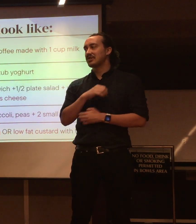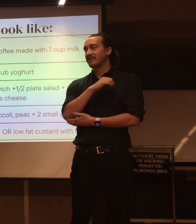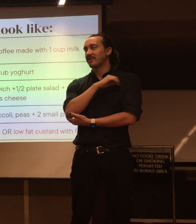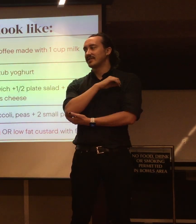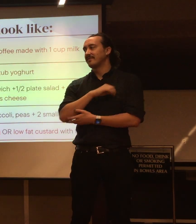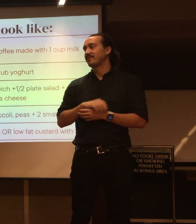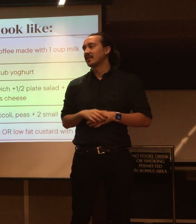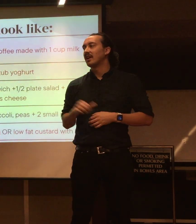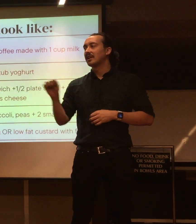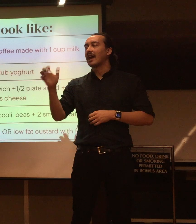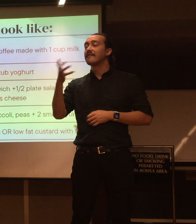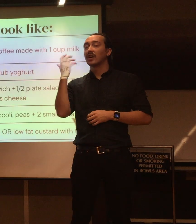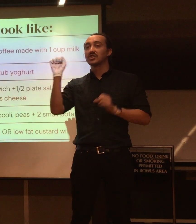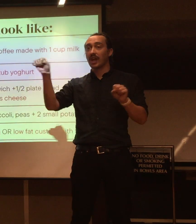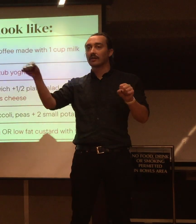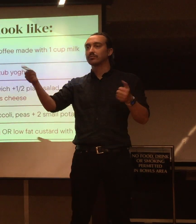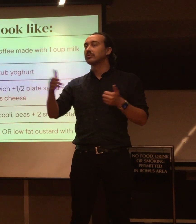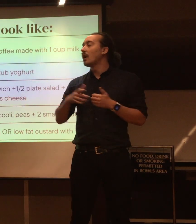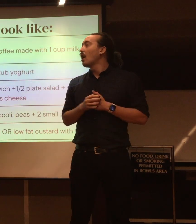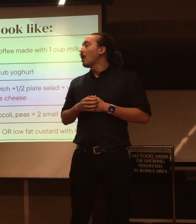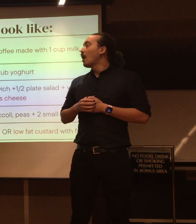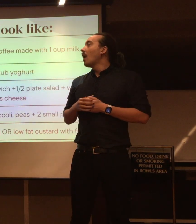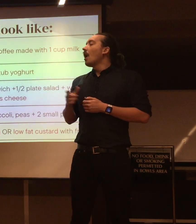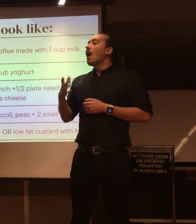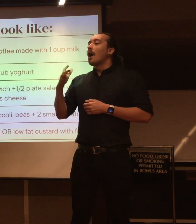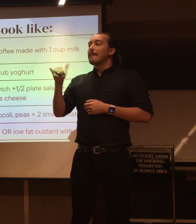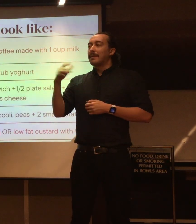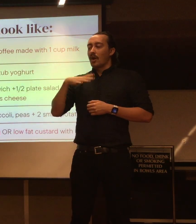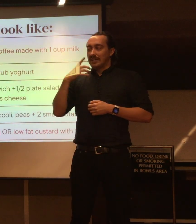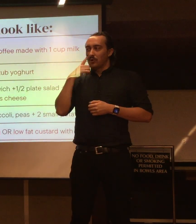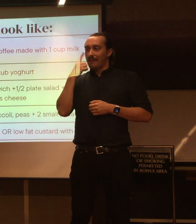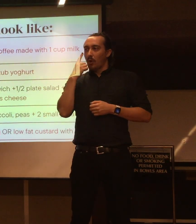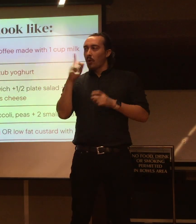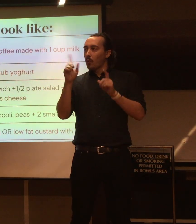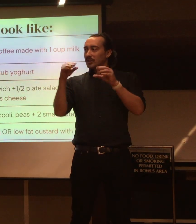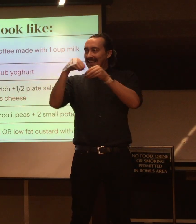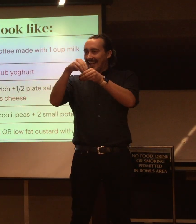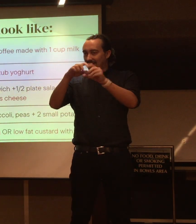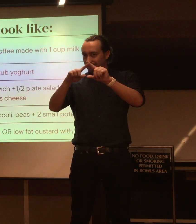it's fresh. Not It's frozen. fresh bread. I'd have to have a look at it.